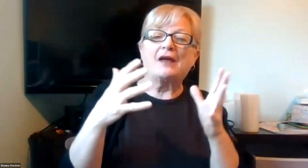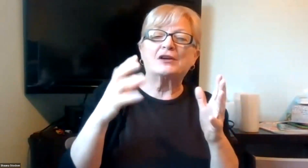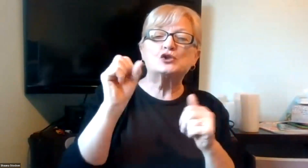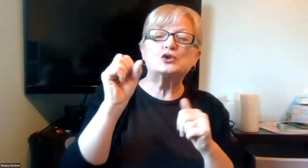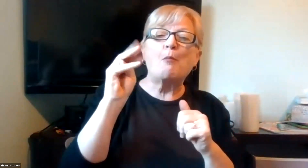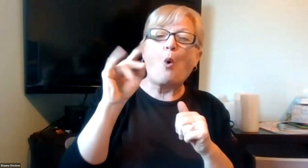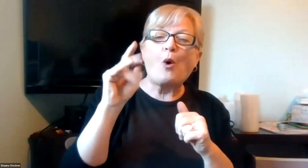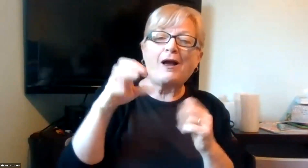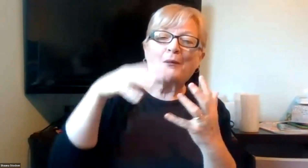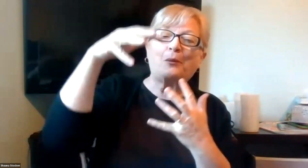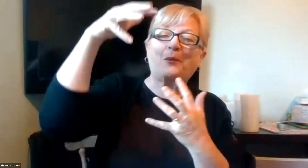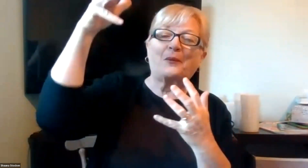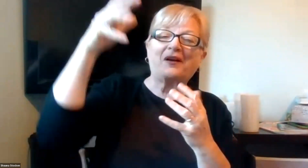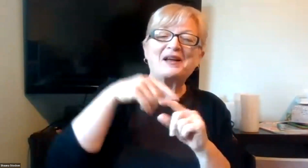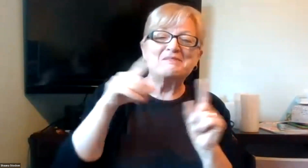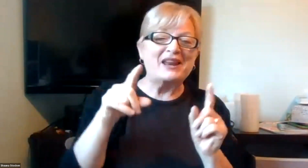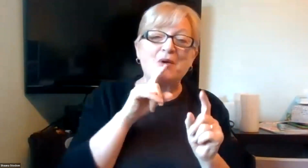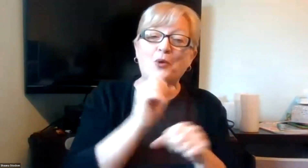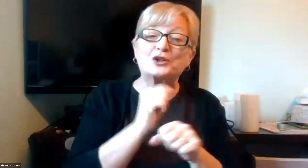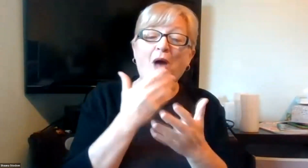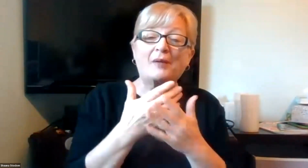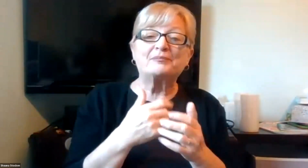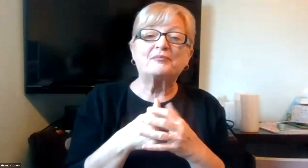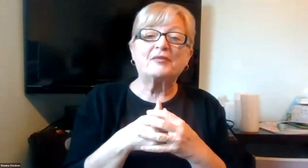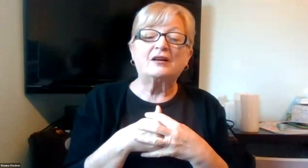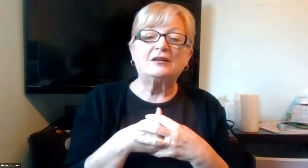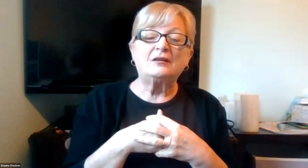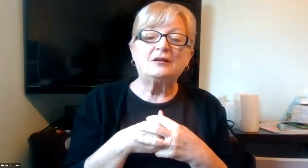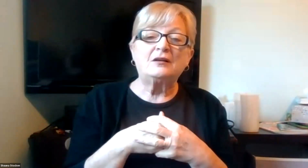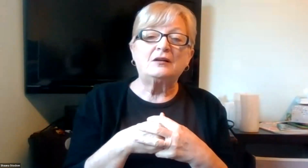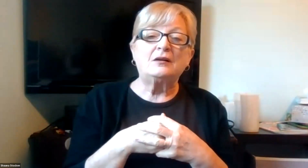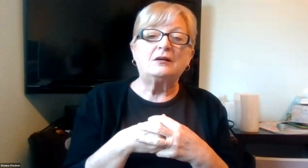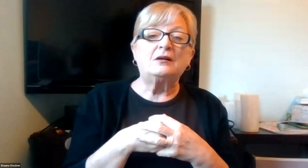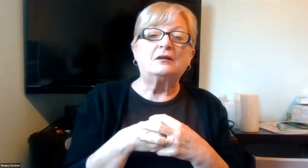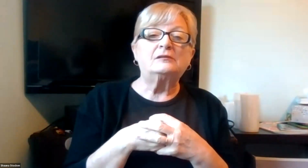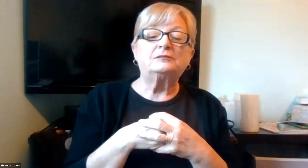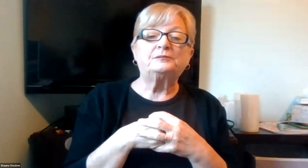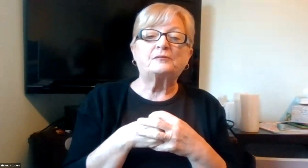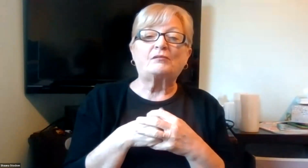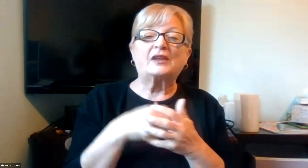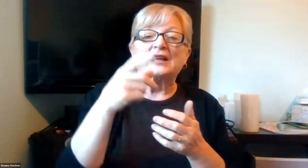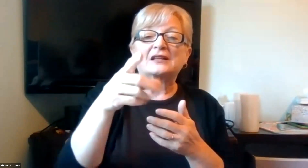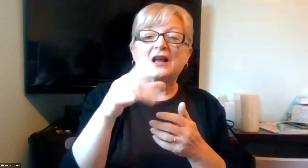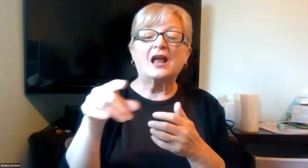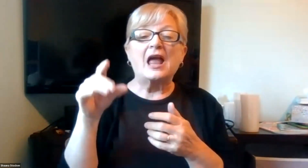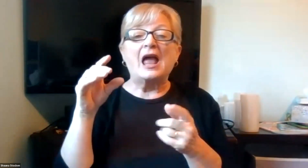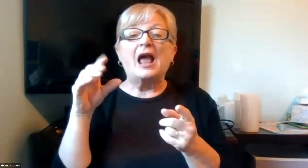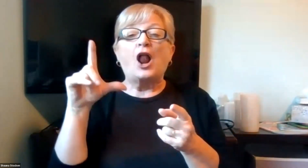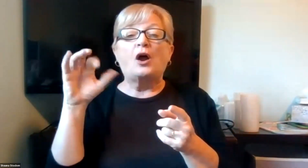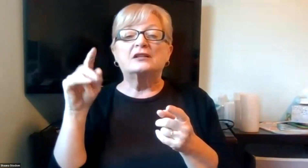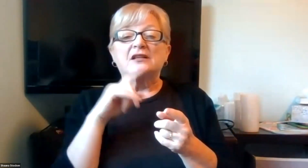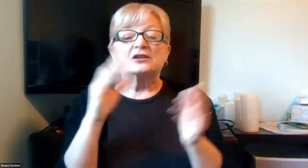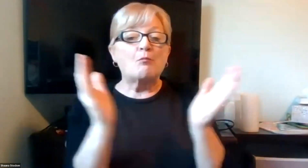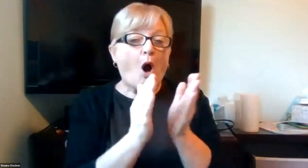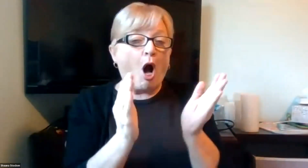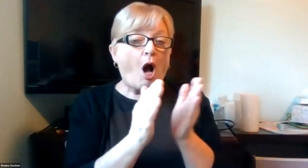well. Aaron, I find the handling like the smaller pans are a lot easier when you're also trying